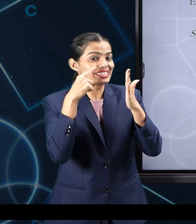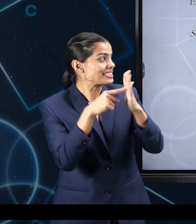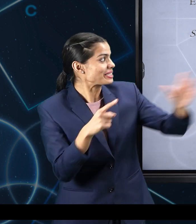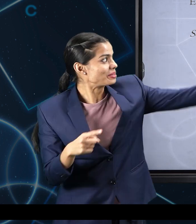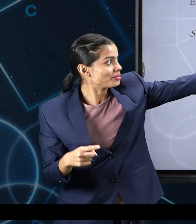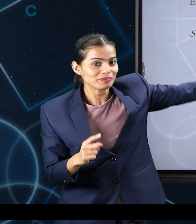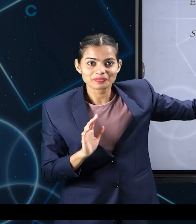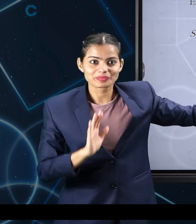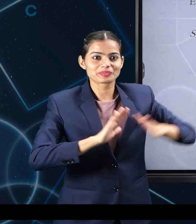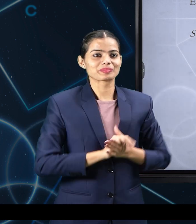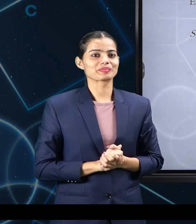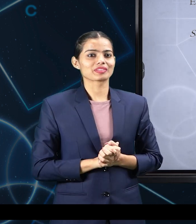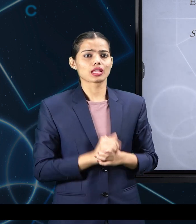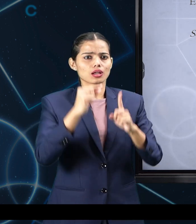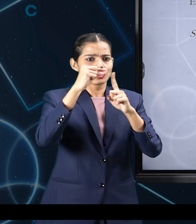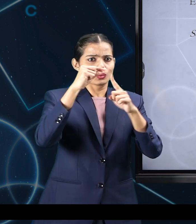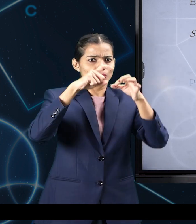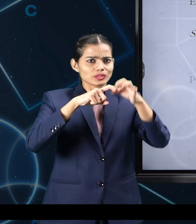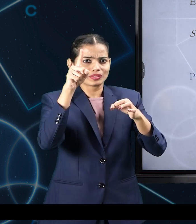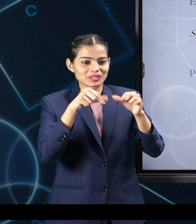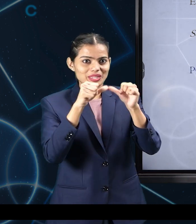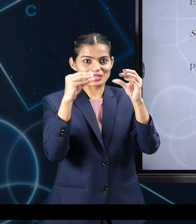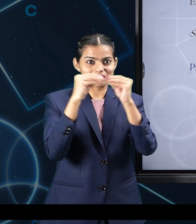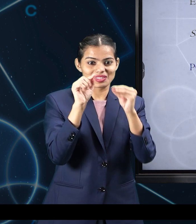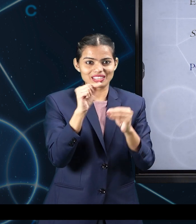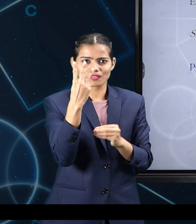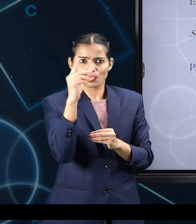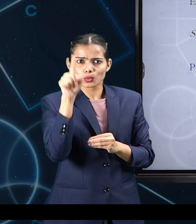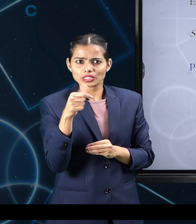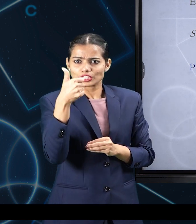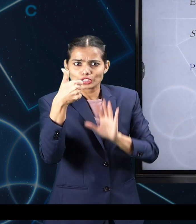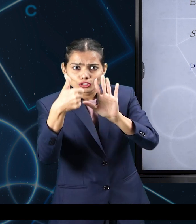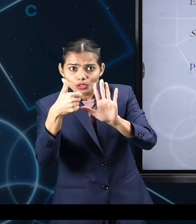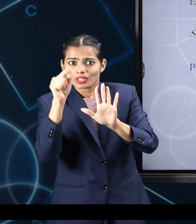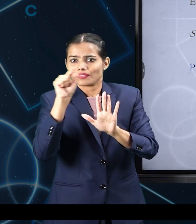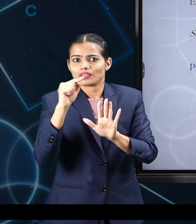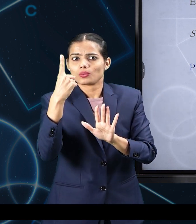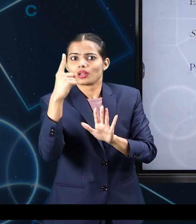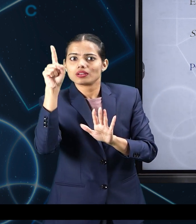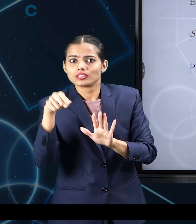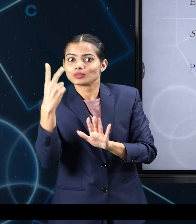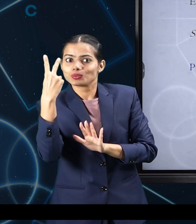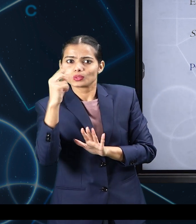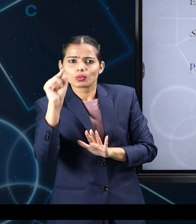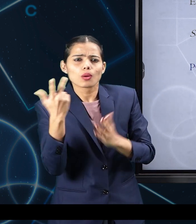PQ by AB is equal to 3 by 6 is equal to 1 by 2.